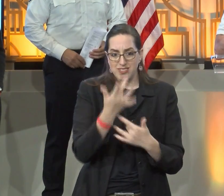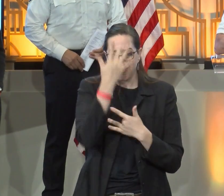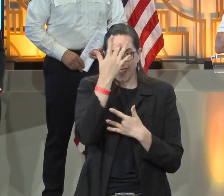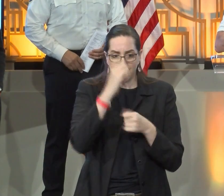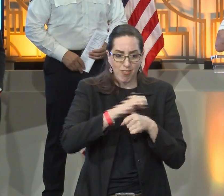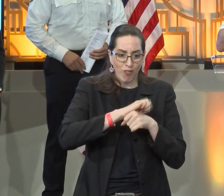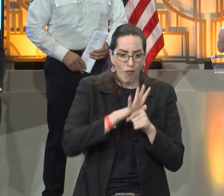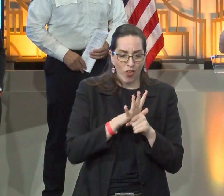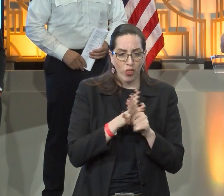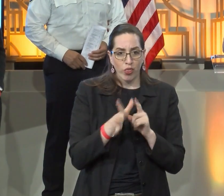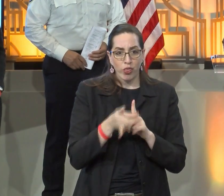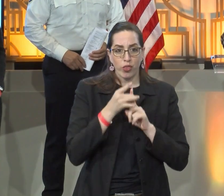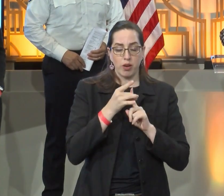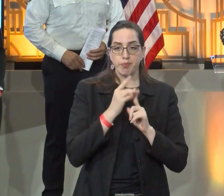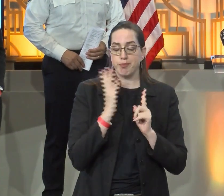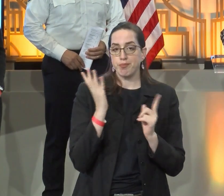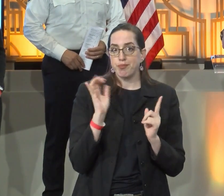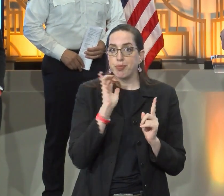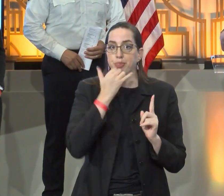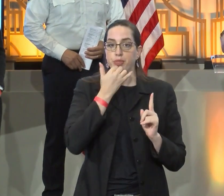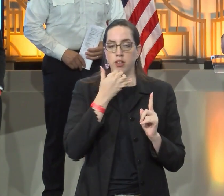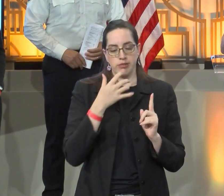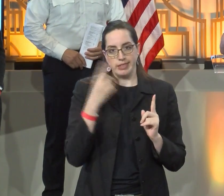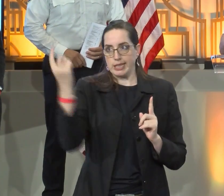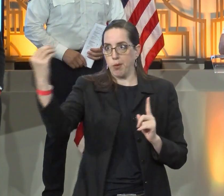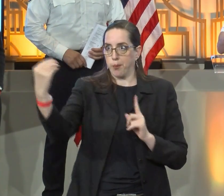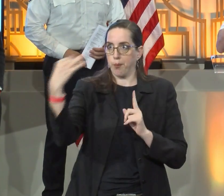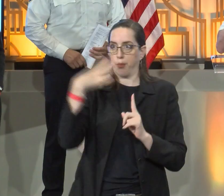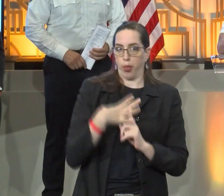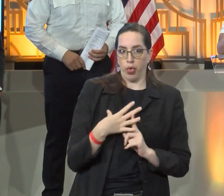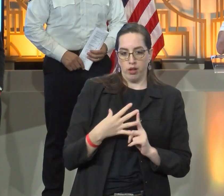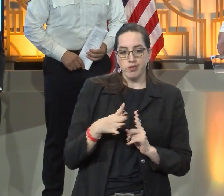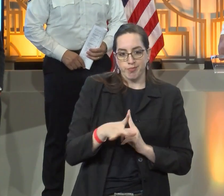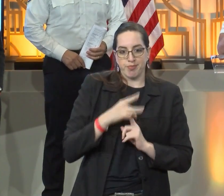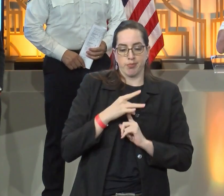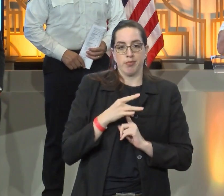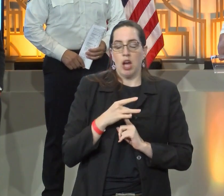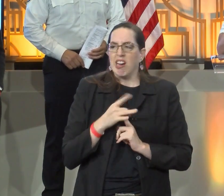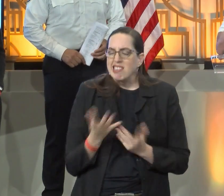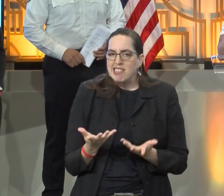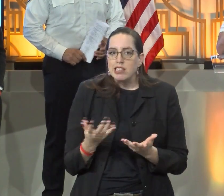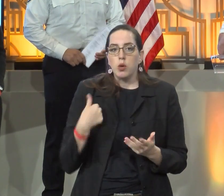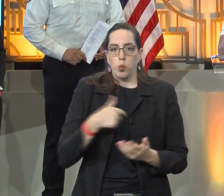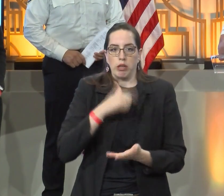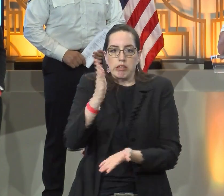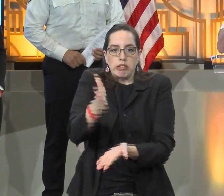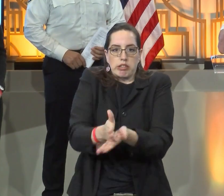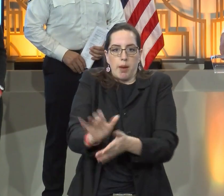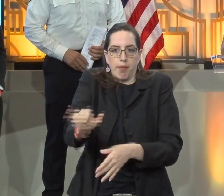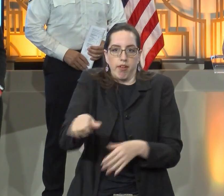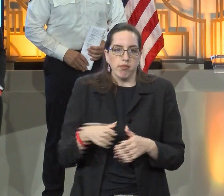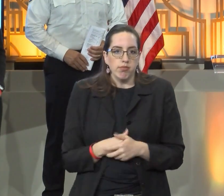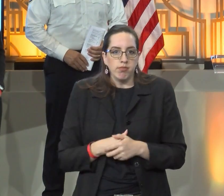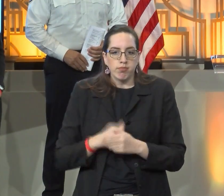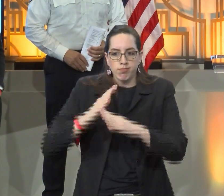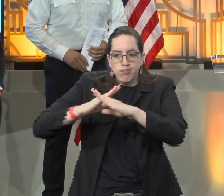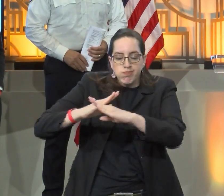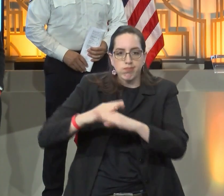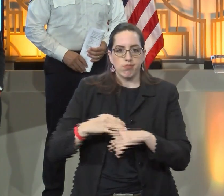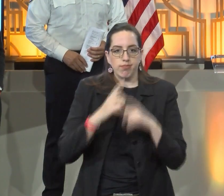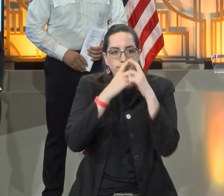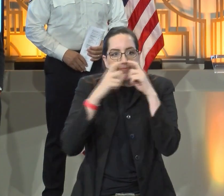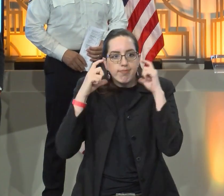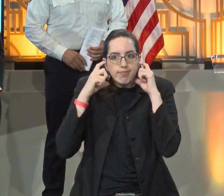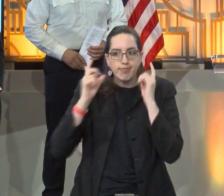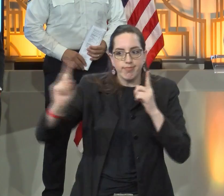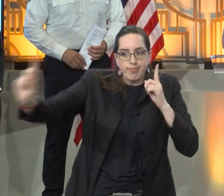virus, probably unintentionally, but was infected by somebody else. And we have the ability to stop that from happening. Wear a mask,